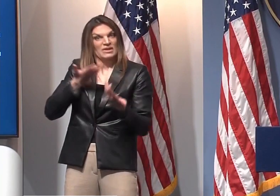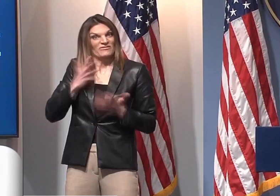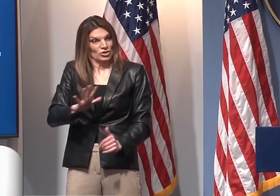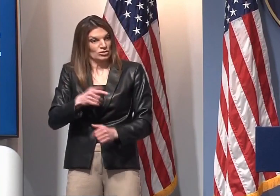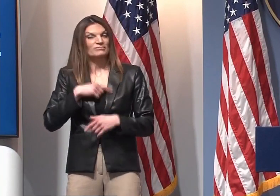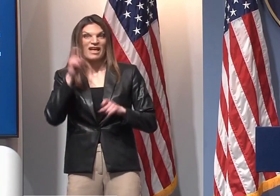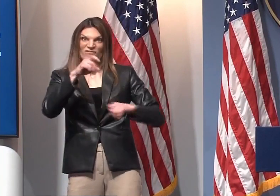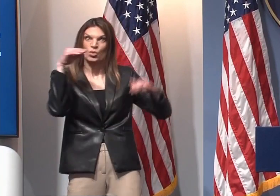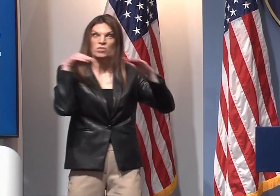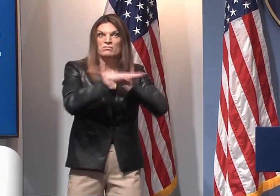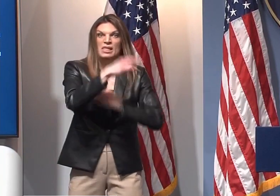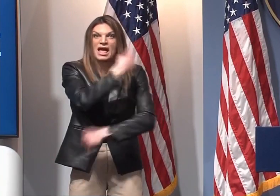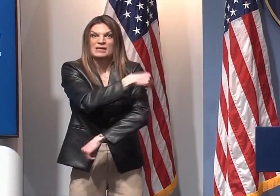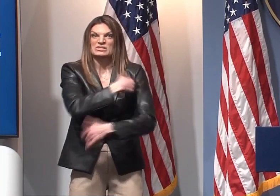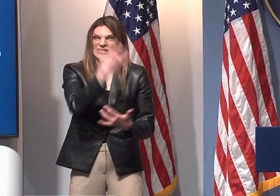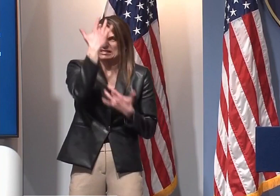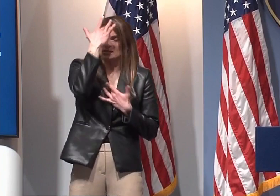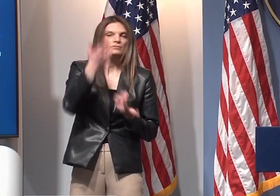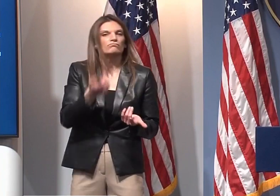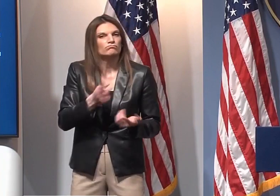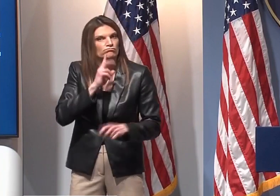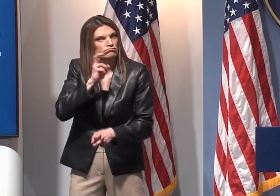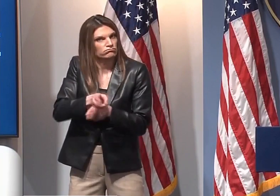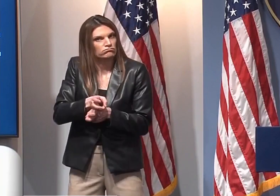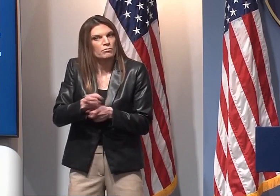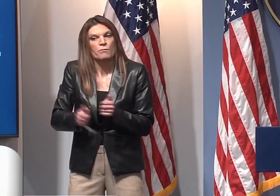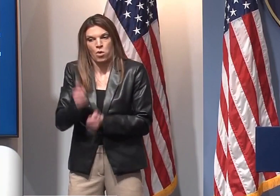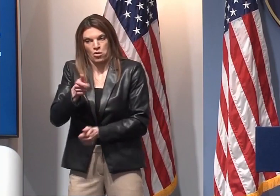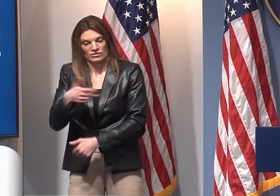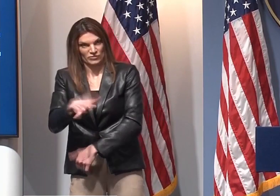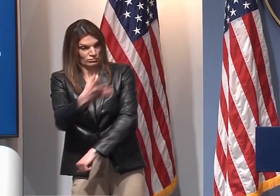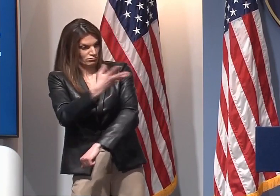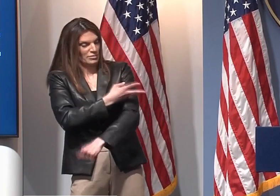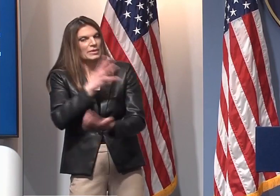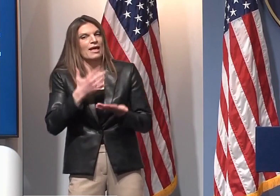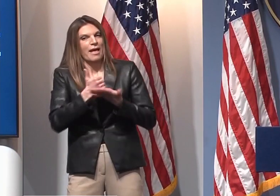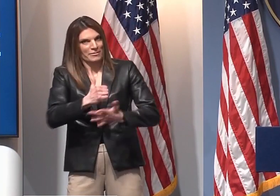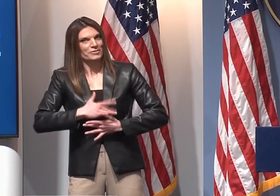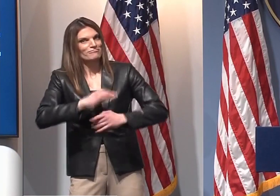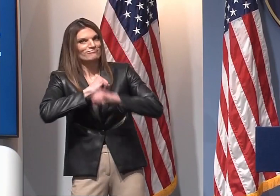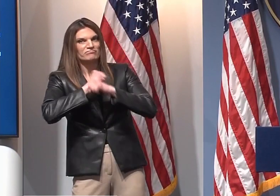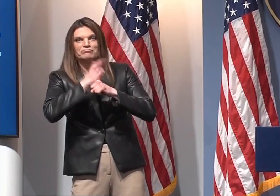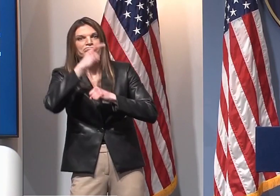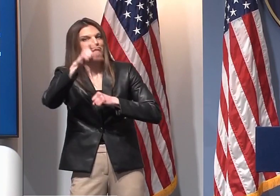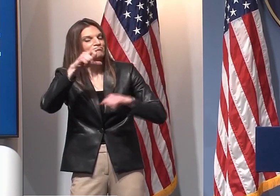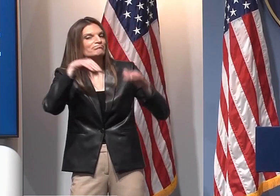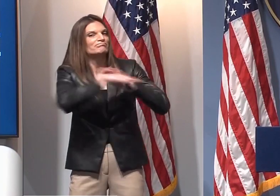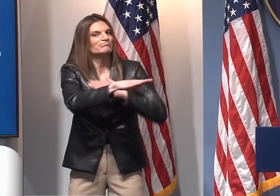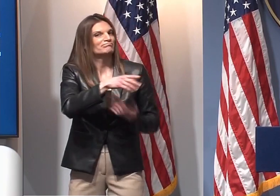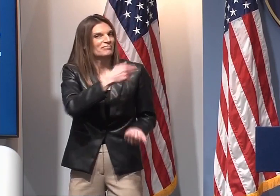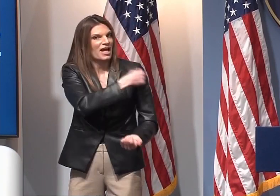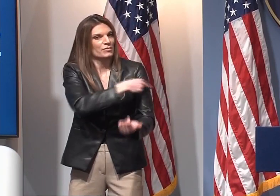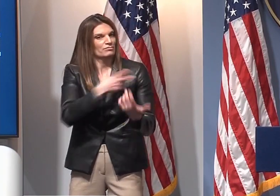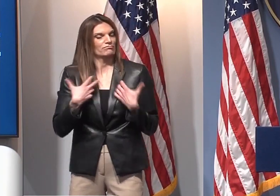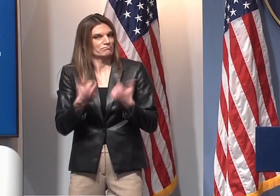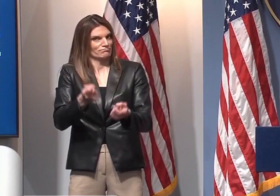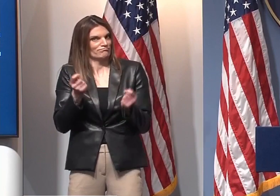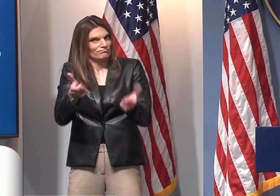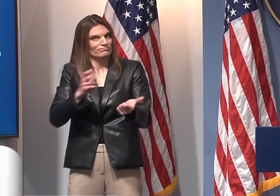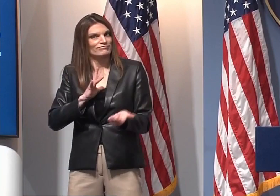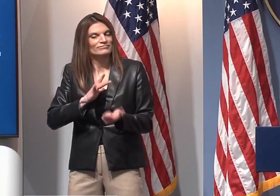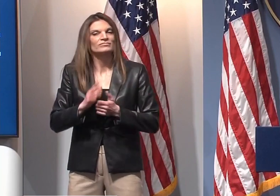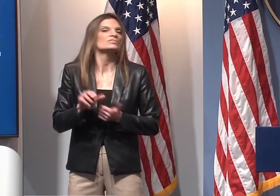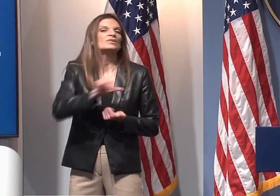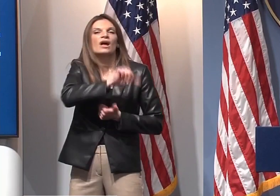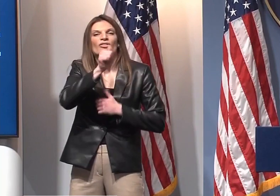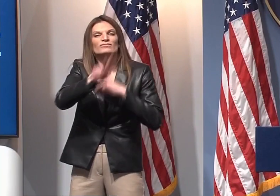it. And now, for those who are hospitalized with COVID-19, we have another therapeutic medication, as the governor mentioned,